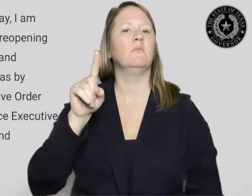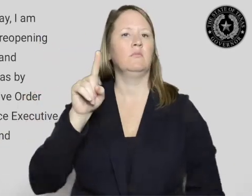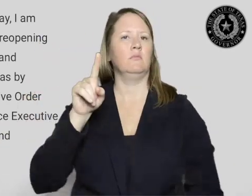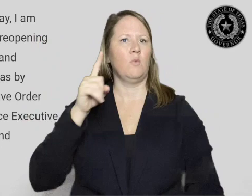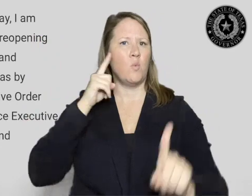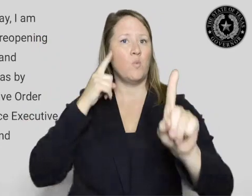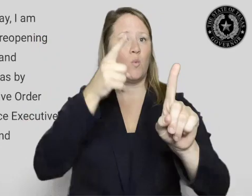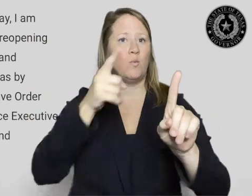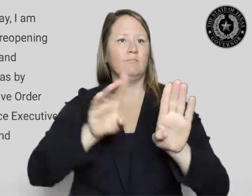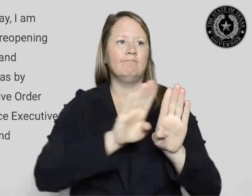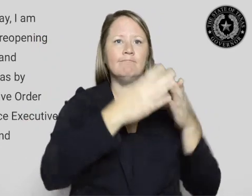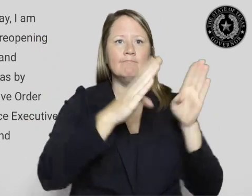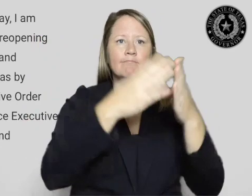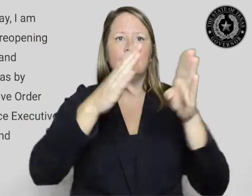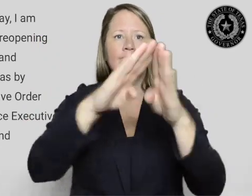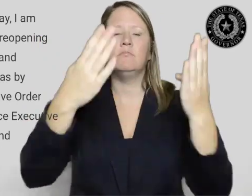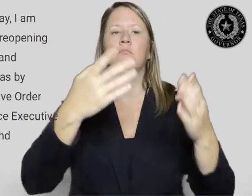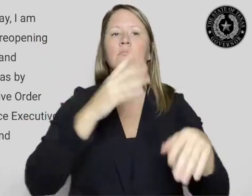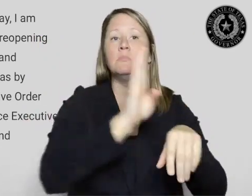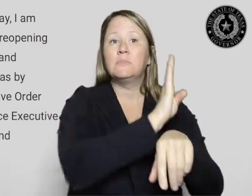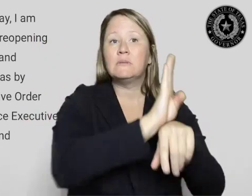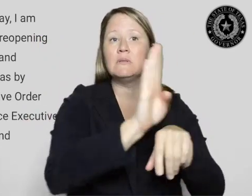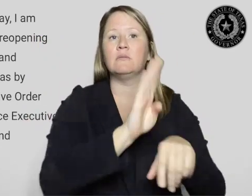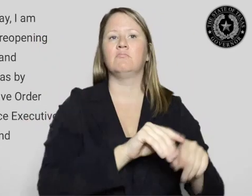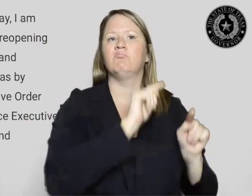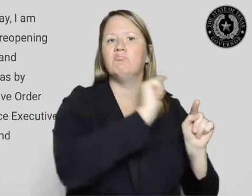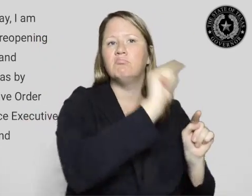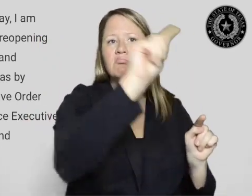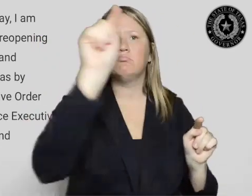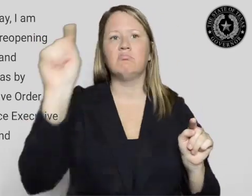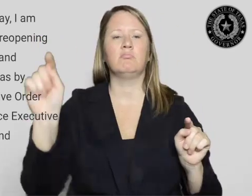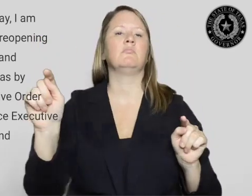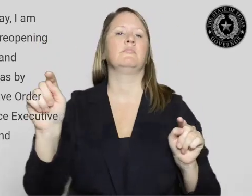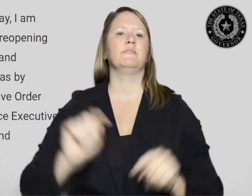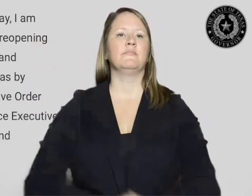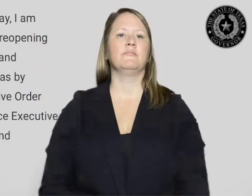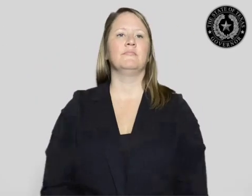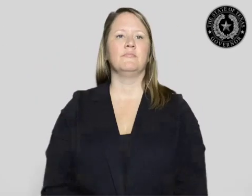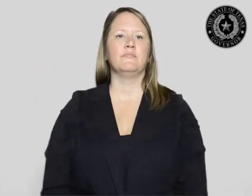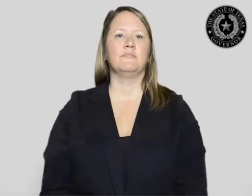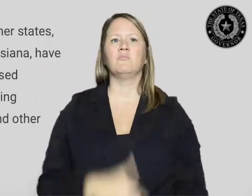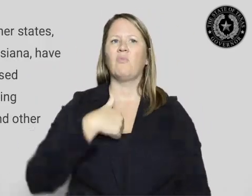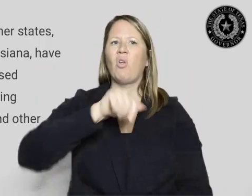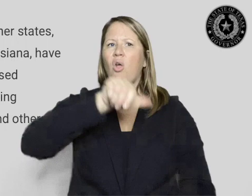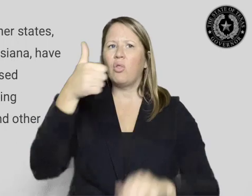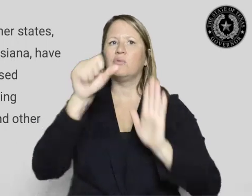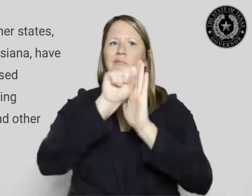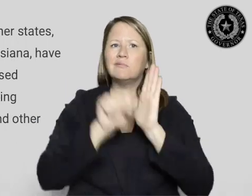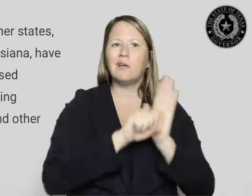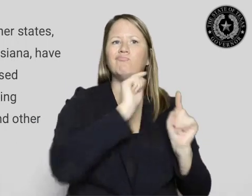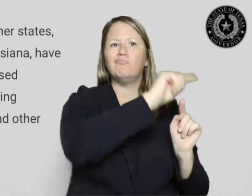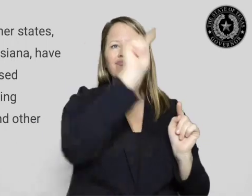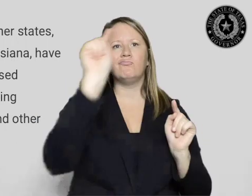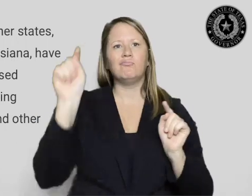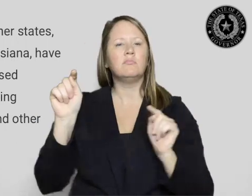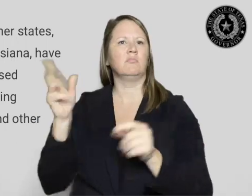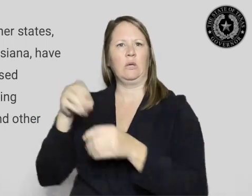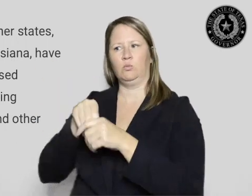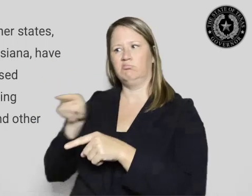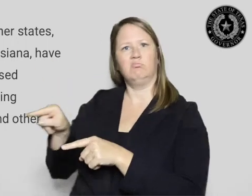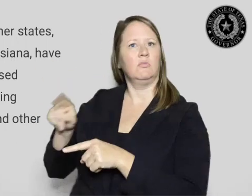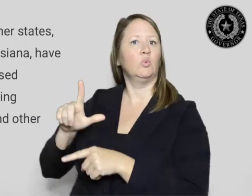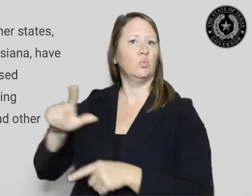GA-18 to replace Executive Order GA-16, and whereas other states,